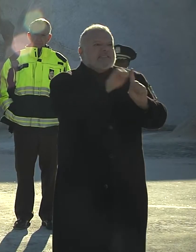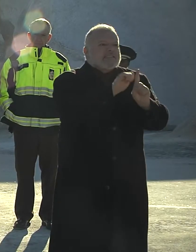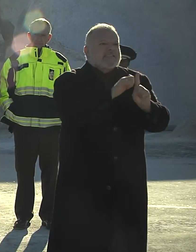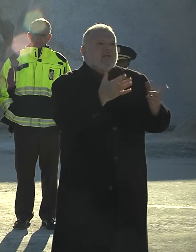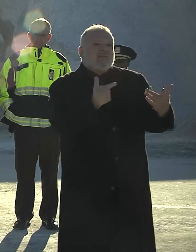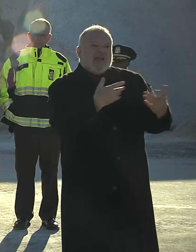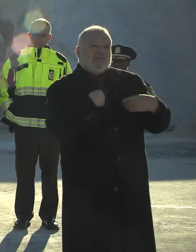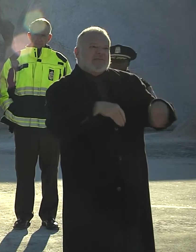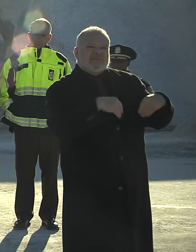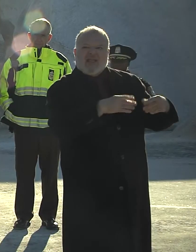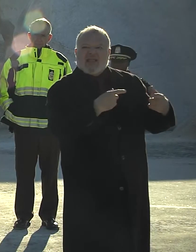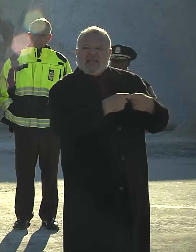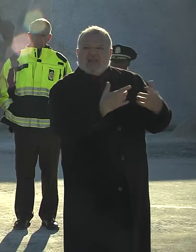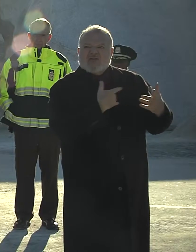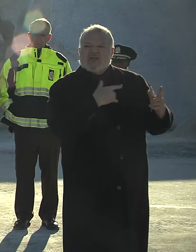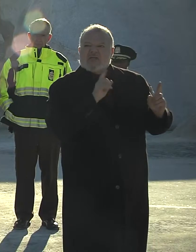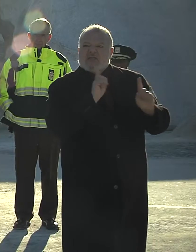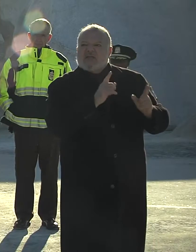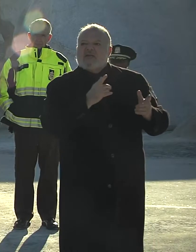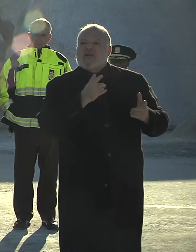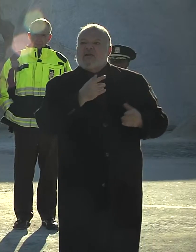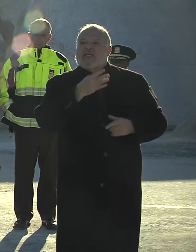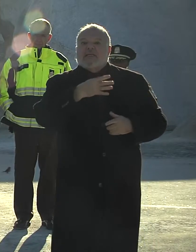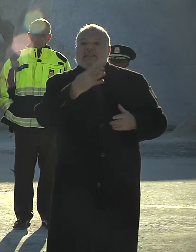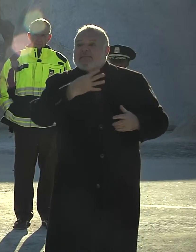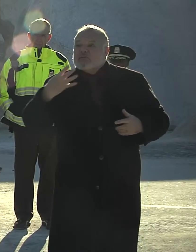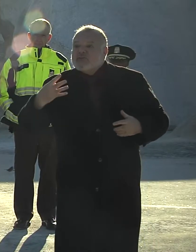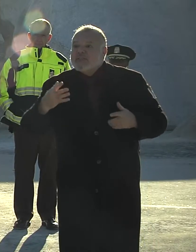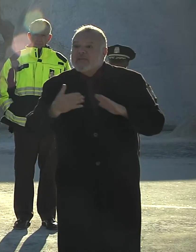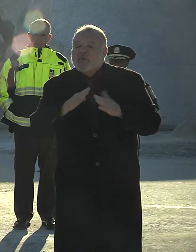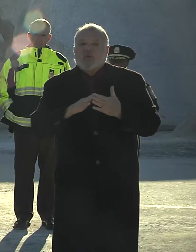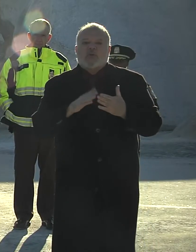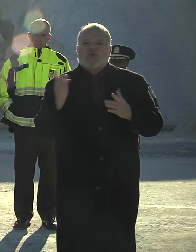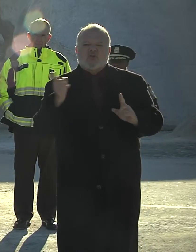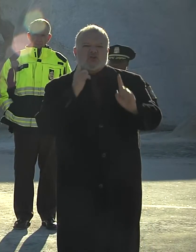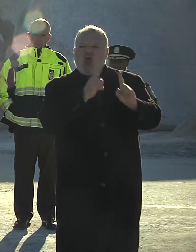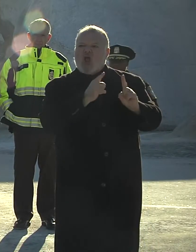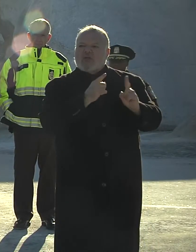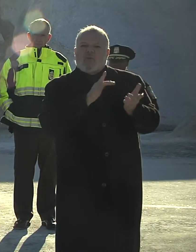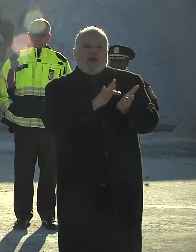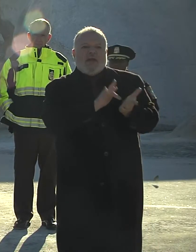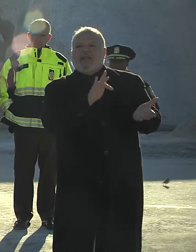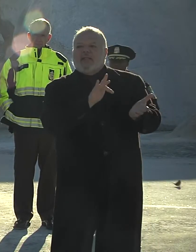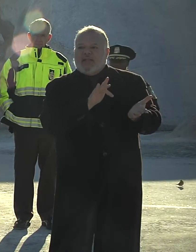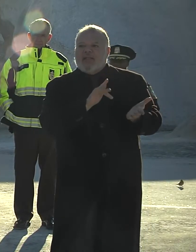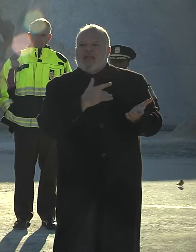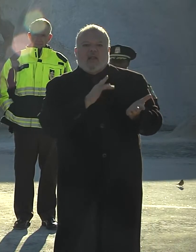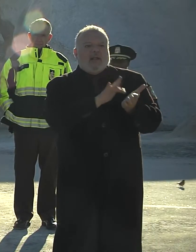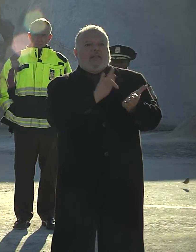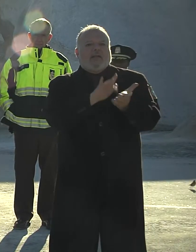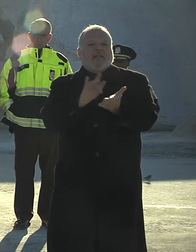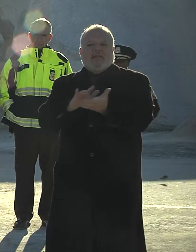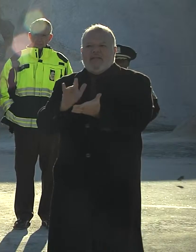targeting our immigrant communities, our seniors, and our low-income communities specifically,